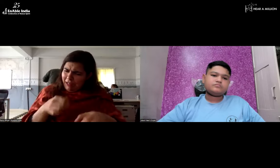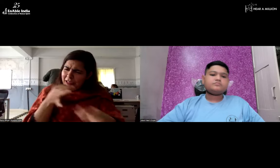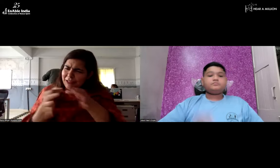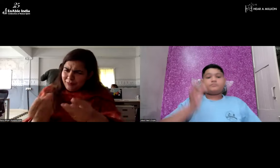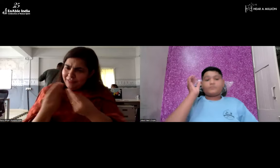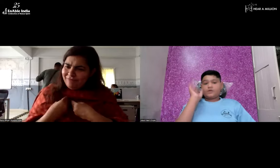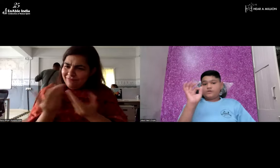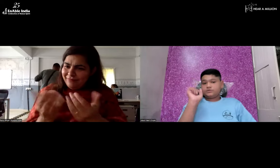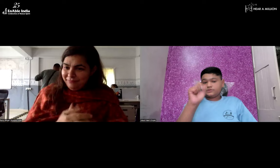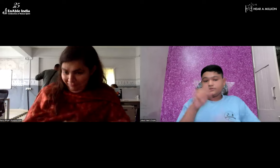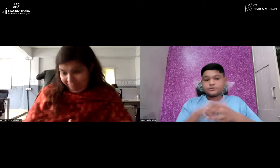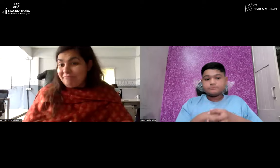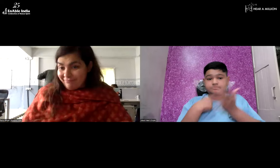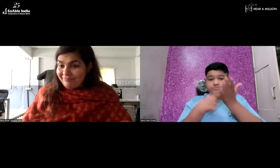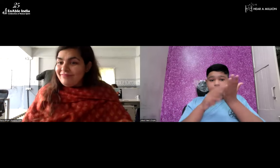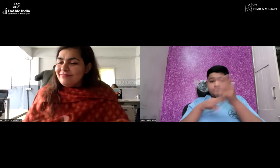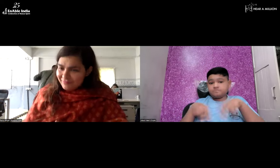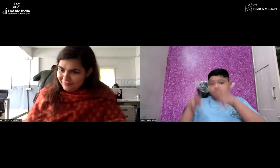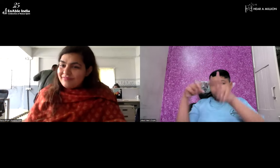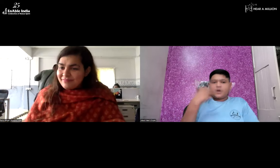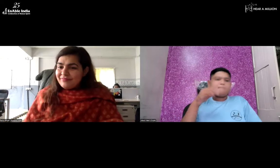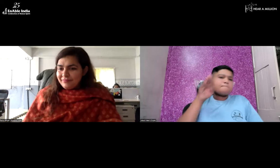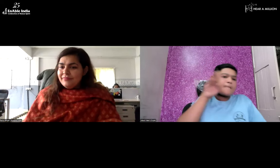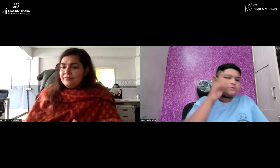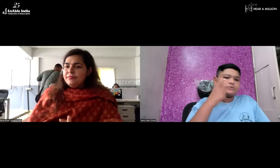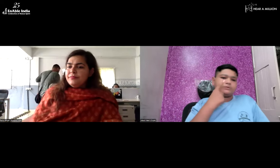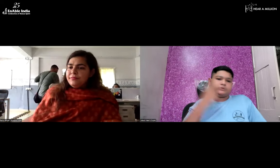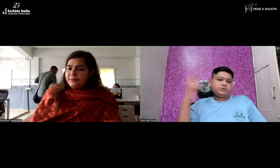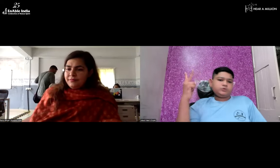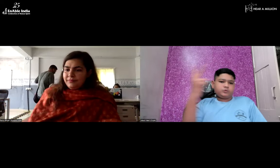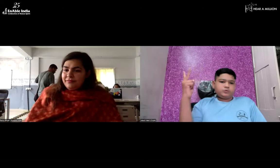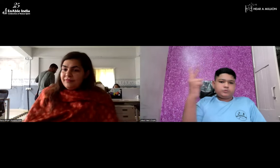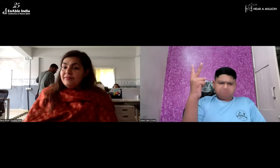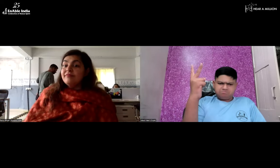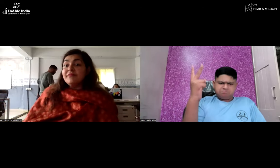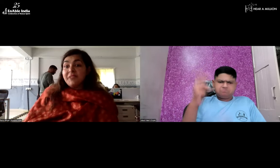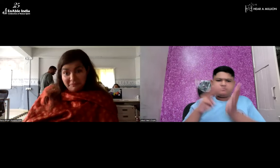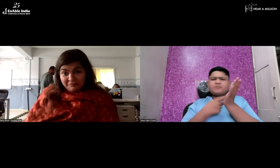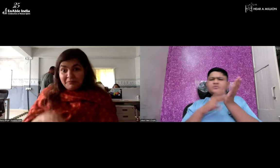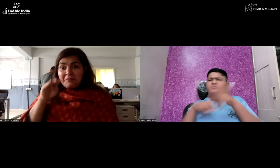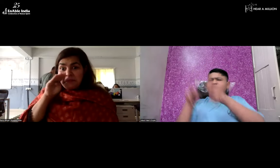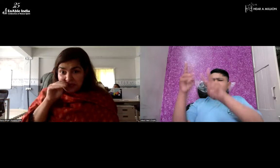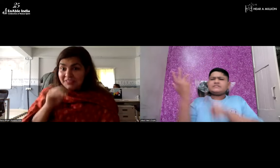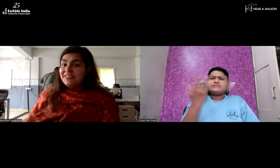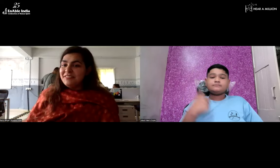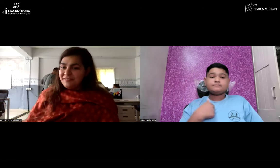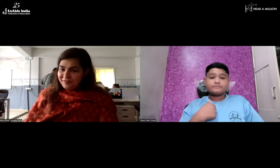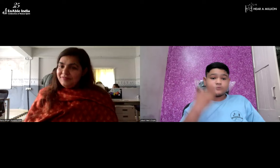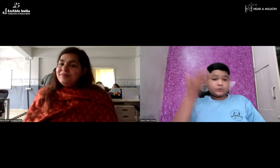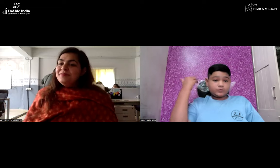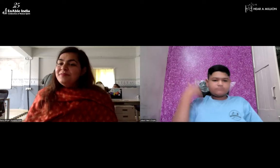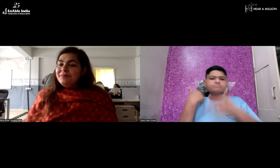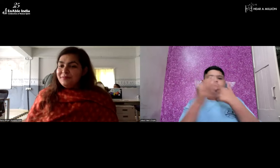that they are more open to learn and be educated. So